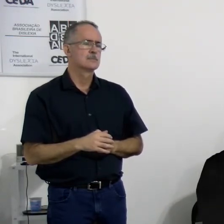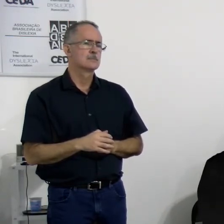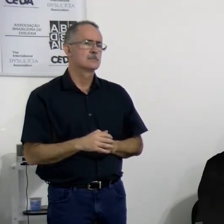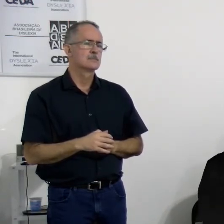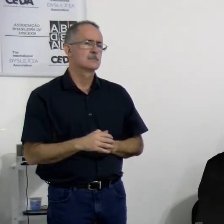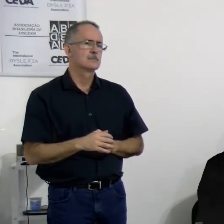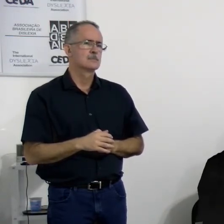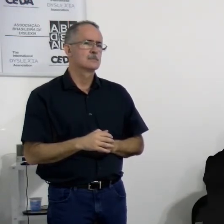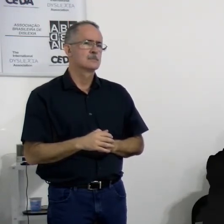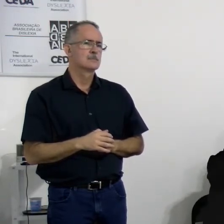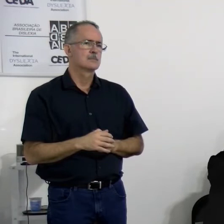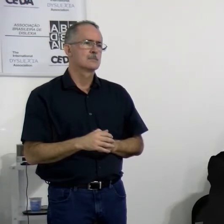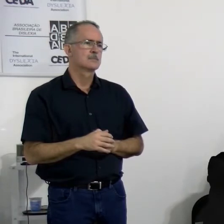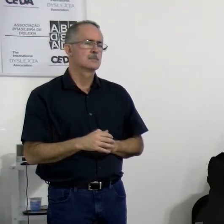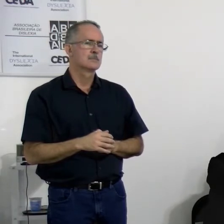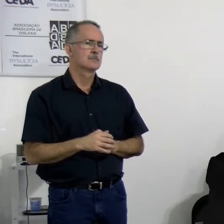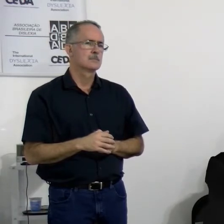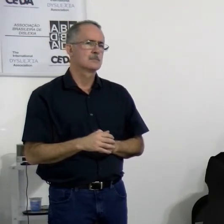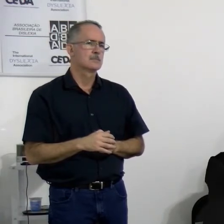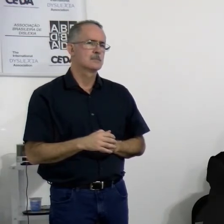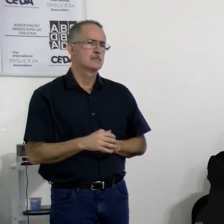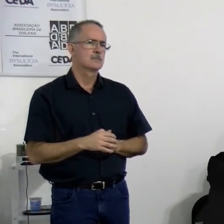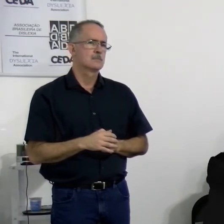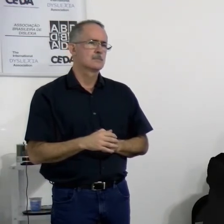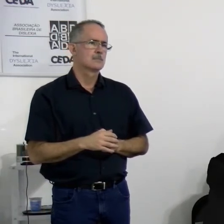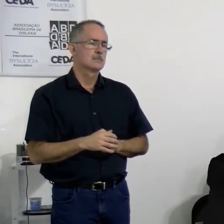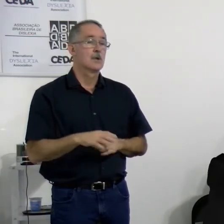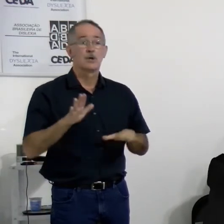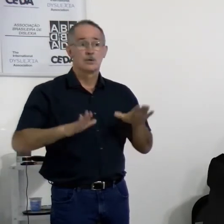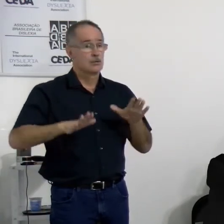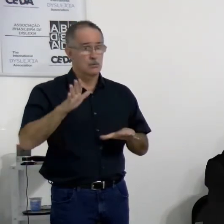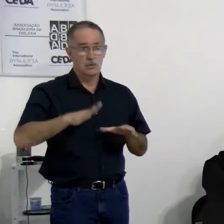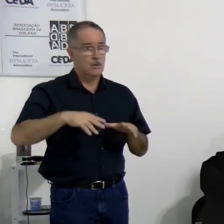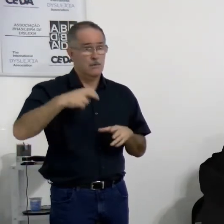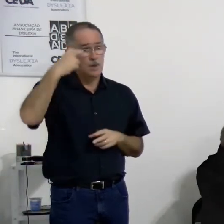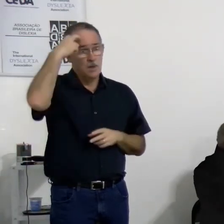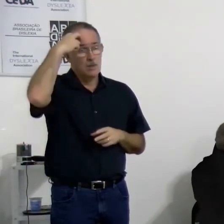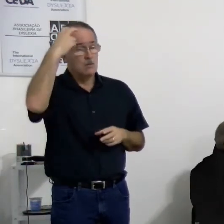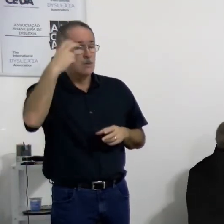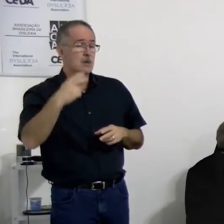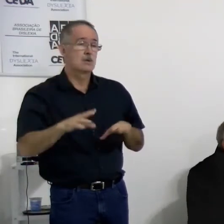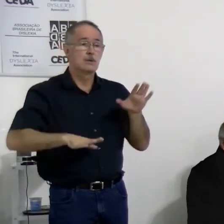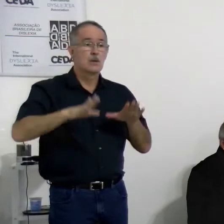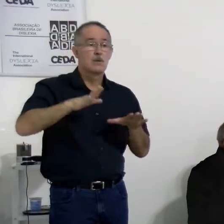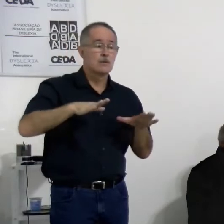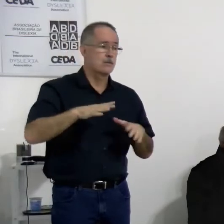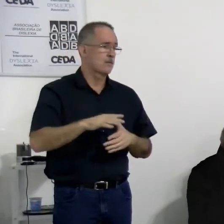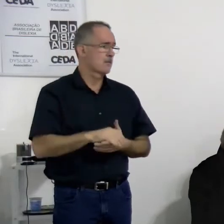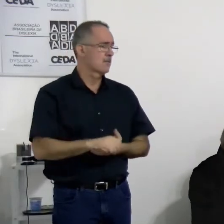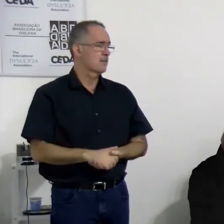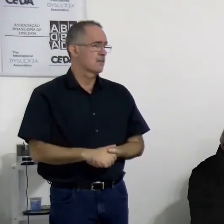and letter knowledge, perhaps memory, perhaps phonemic discrimination. What else?